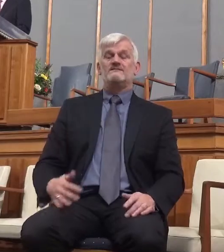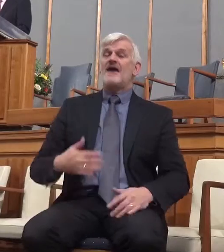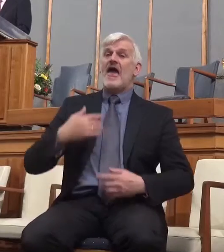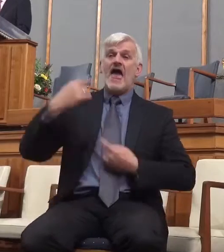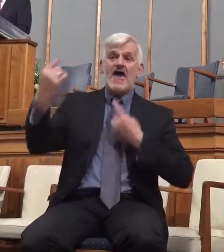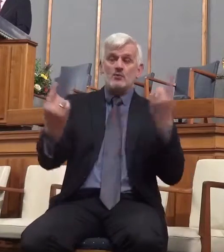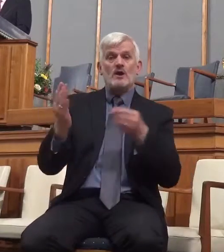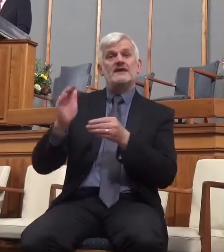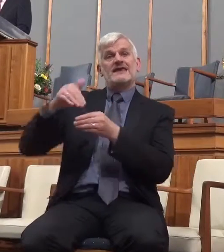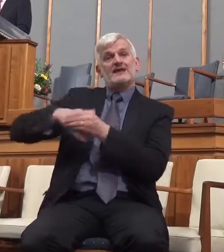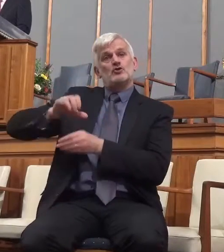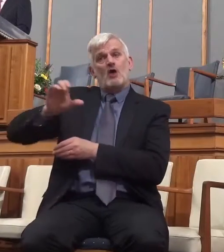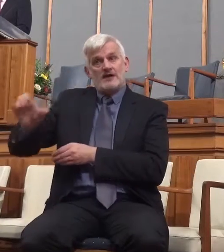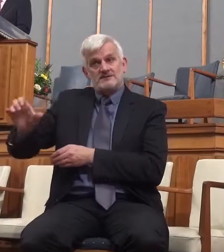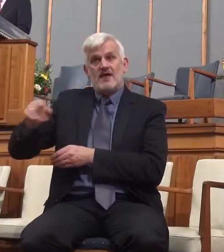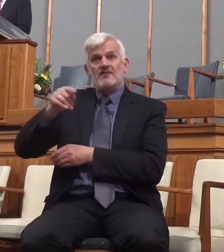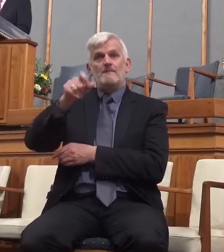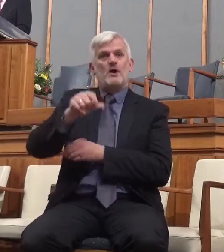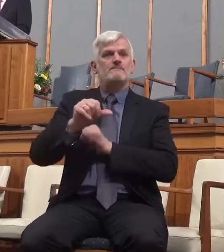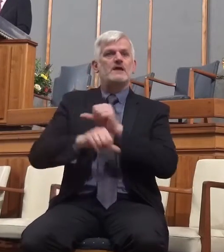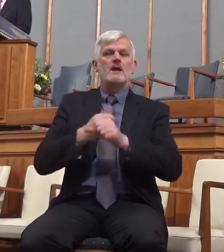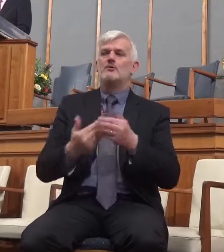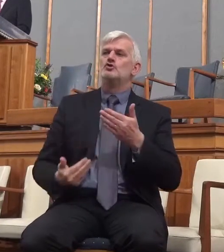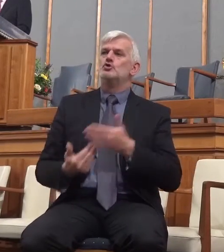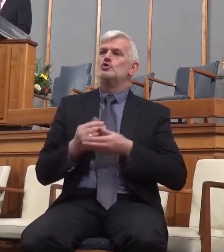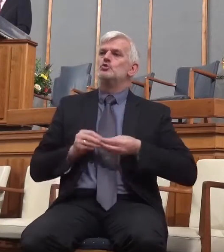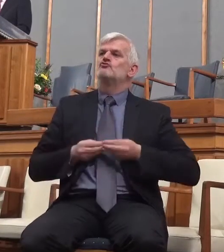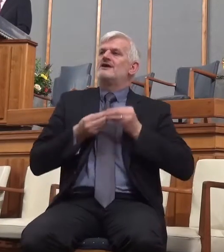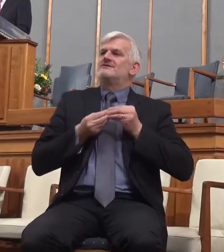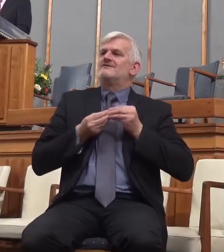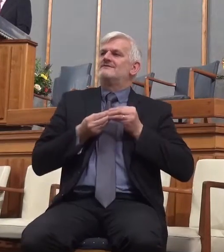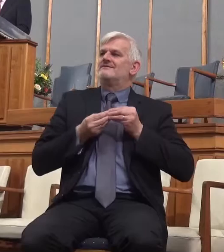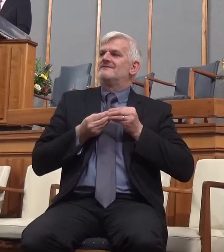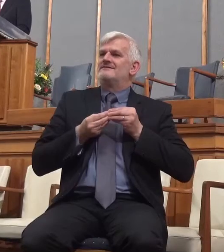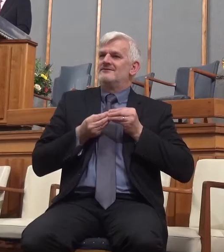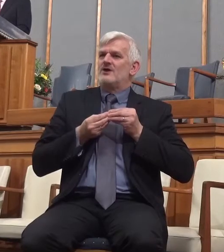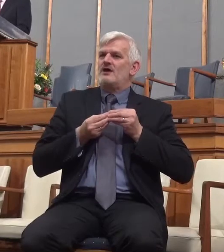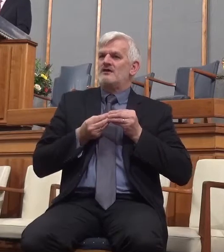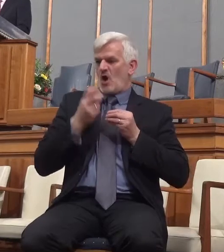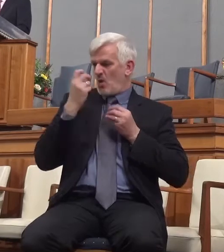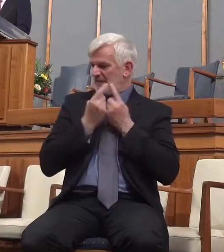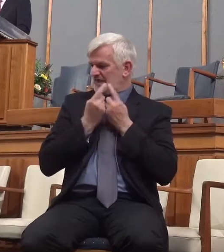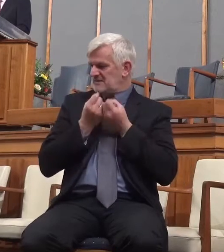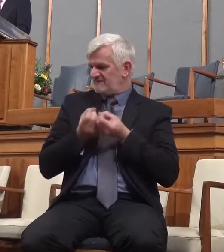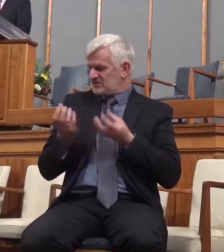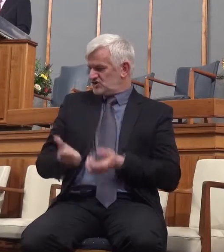Christ, he is a new creature. All things are passed